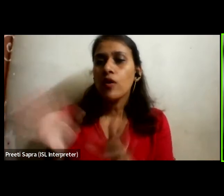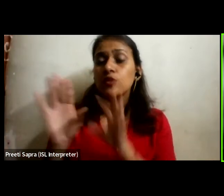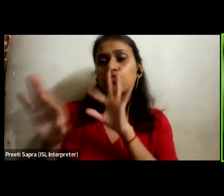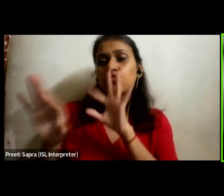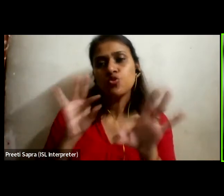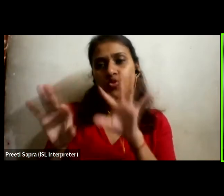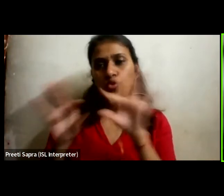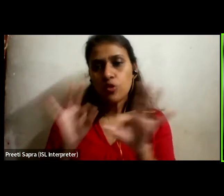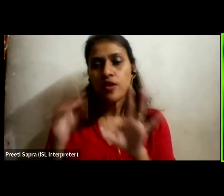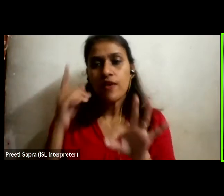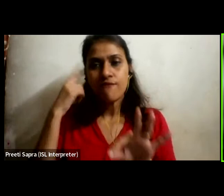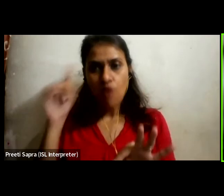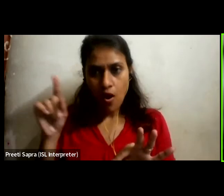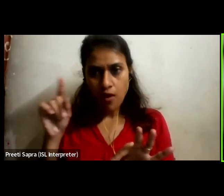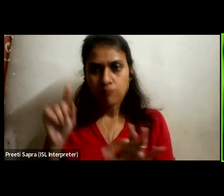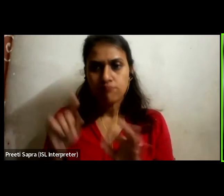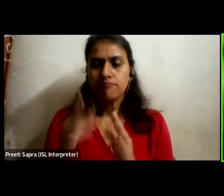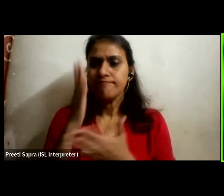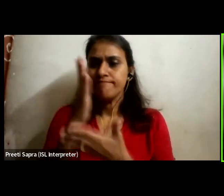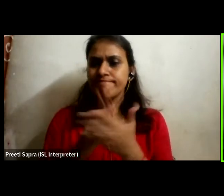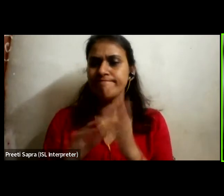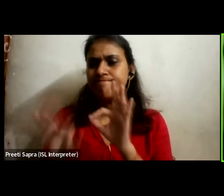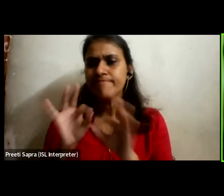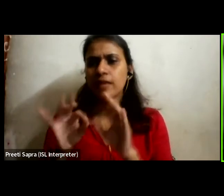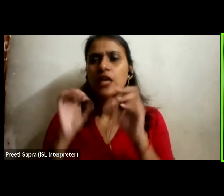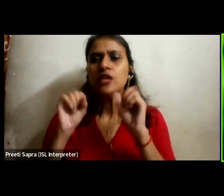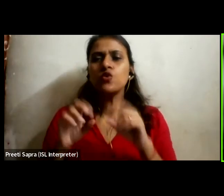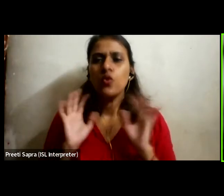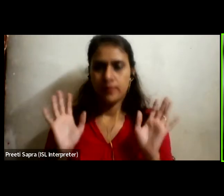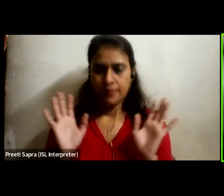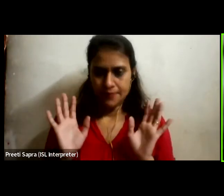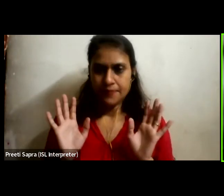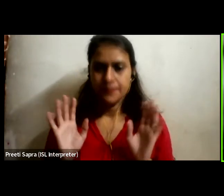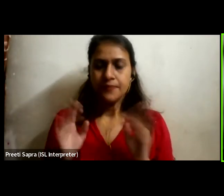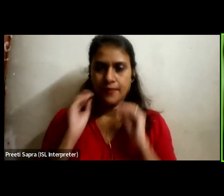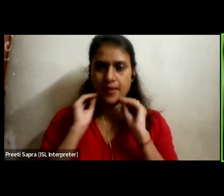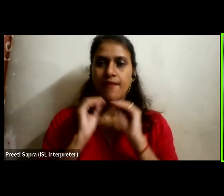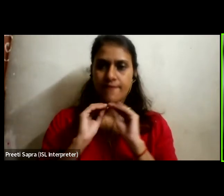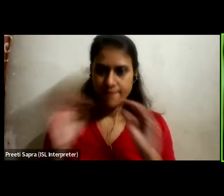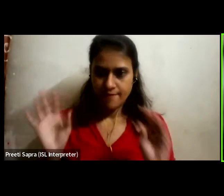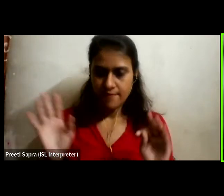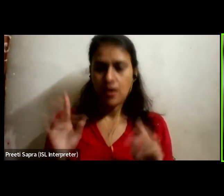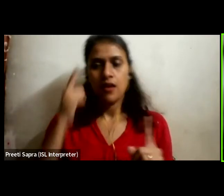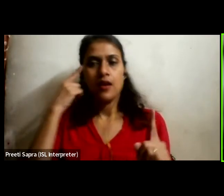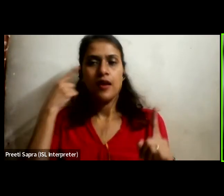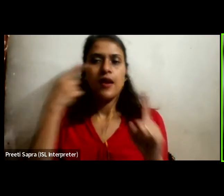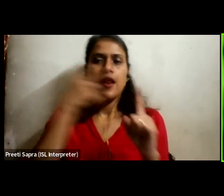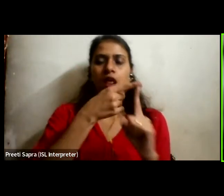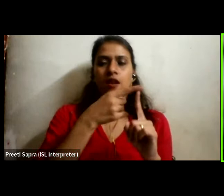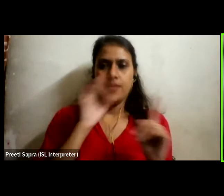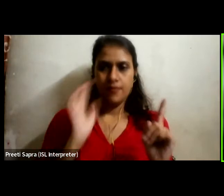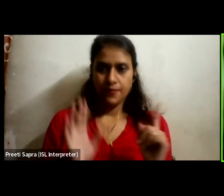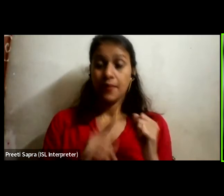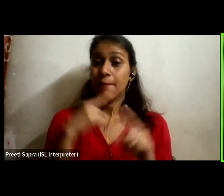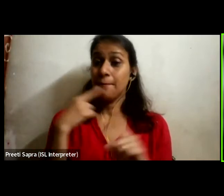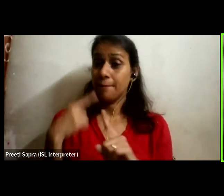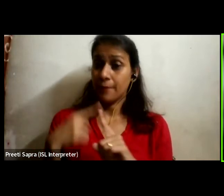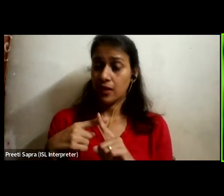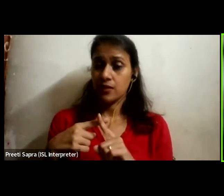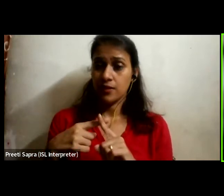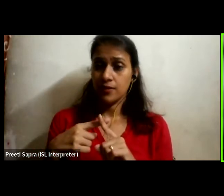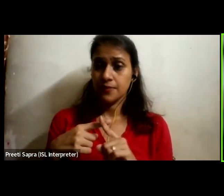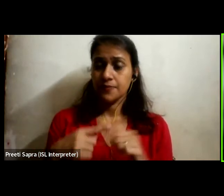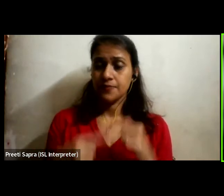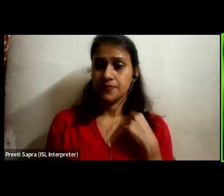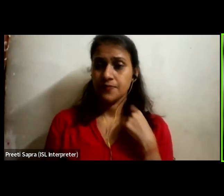the automation of critical decisions. So that's been their sort of primary approach to doing this. But also you